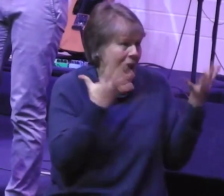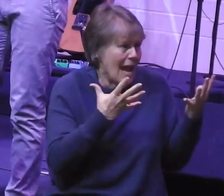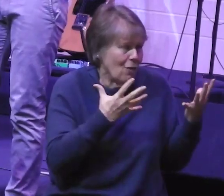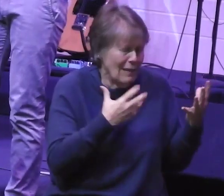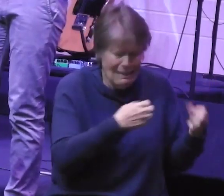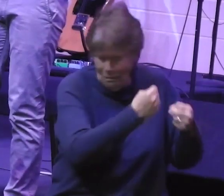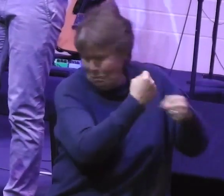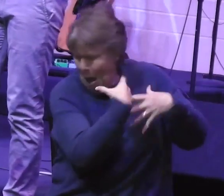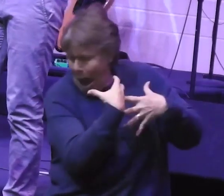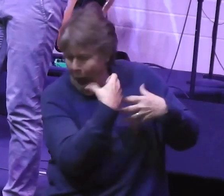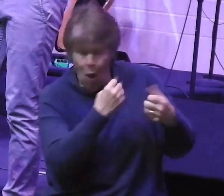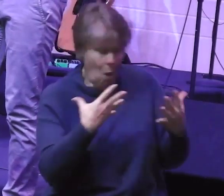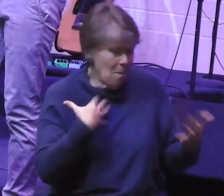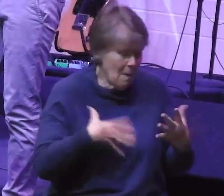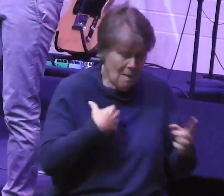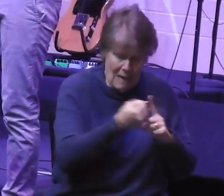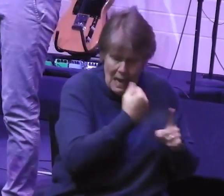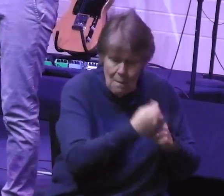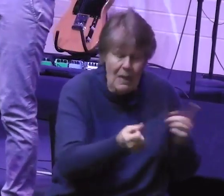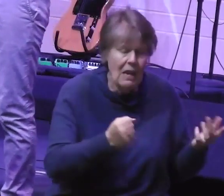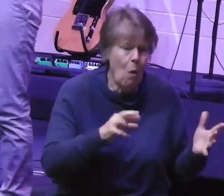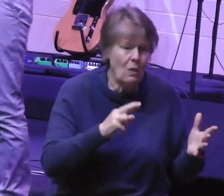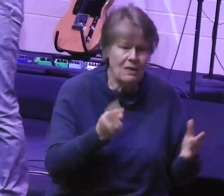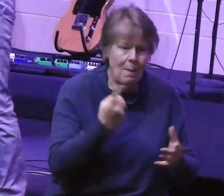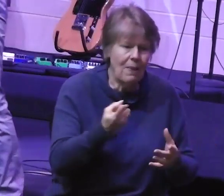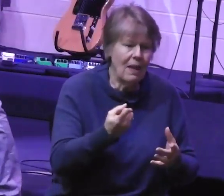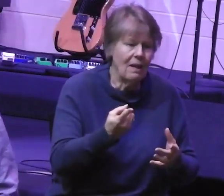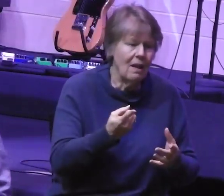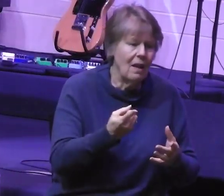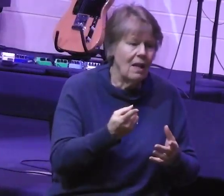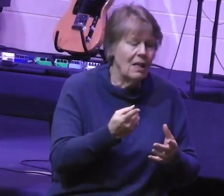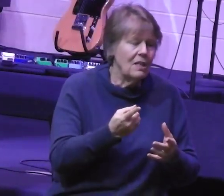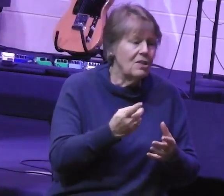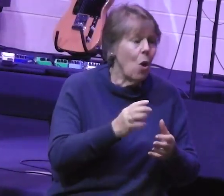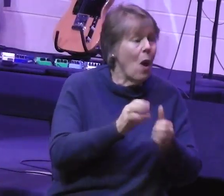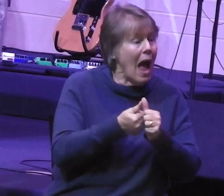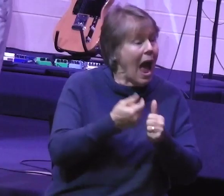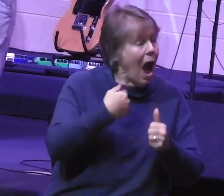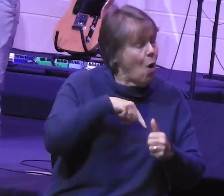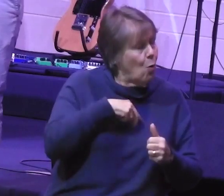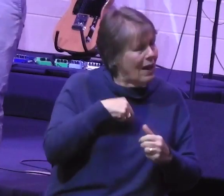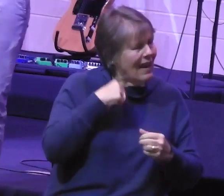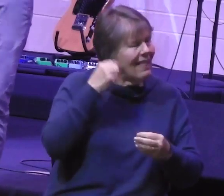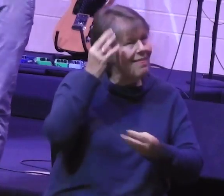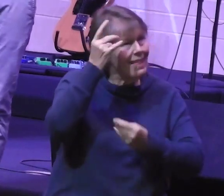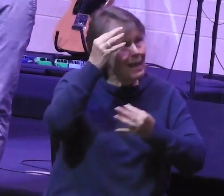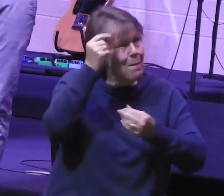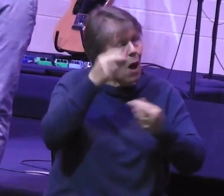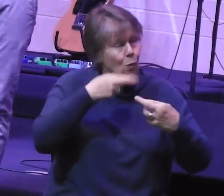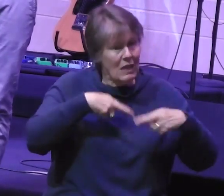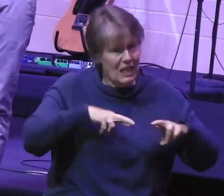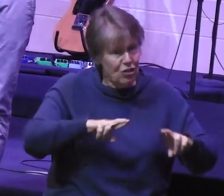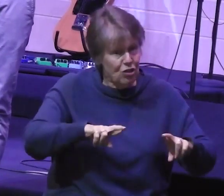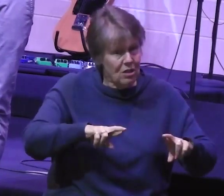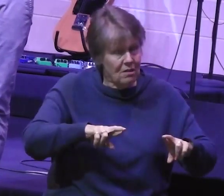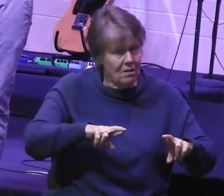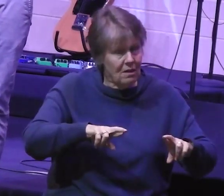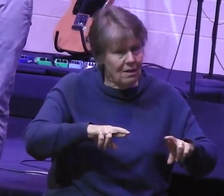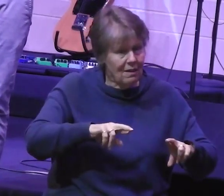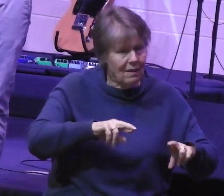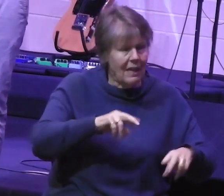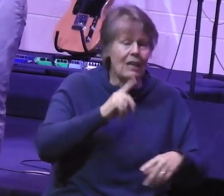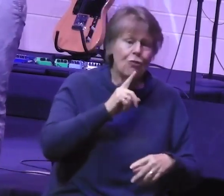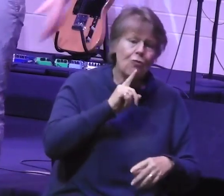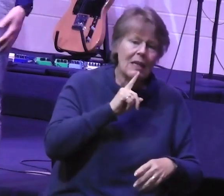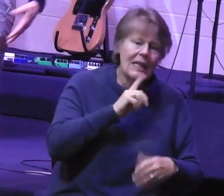think about religion is actually what the Bible calls evidence of our fallen and broken world.